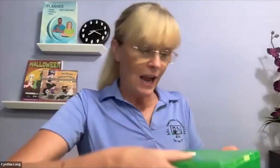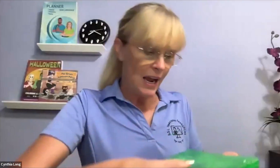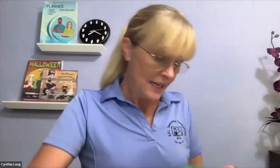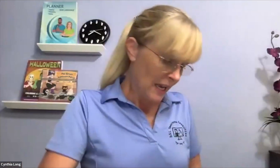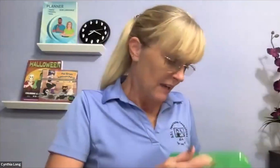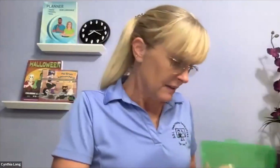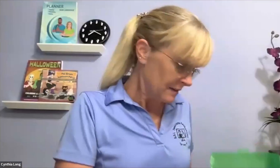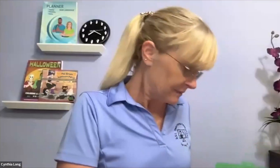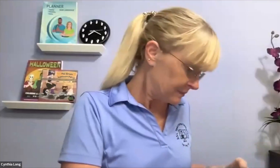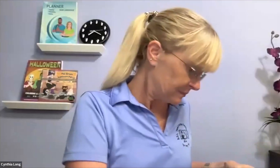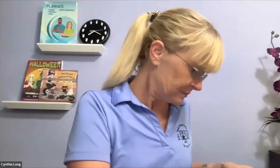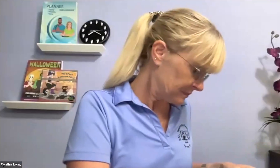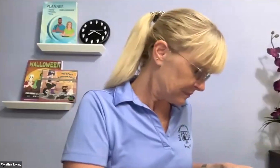I can